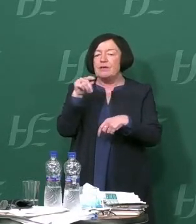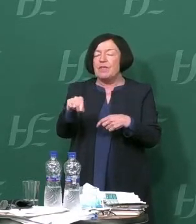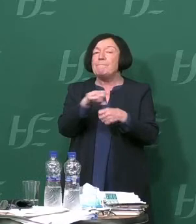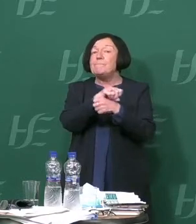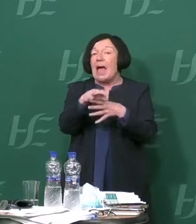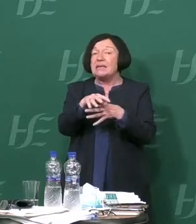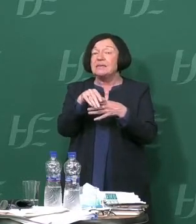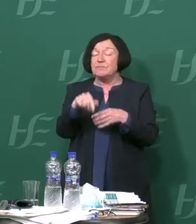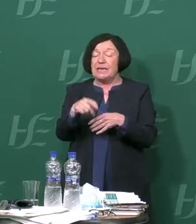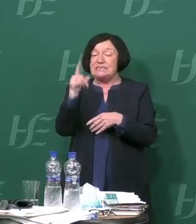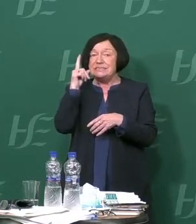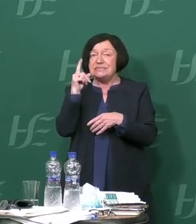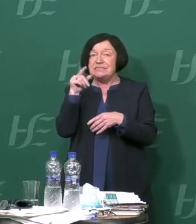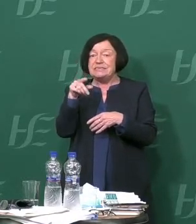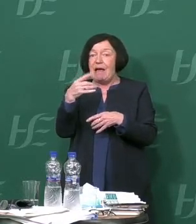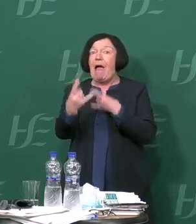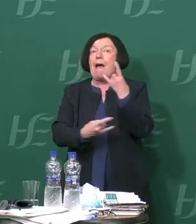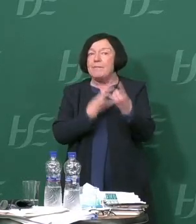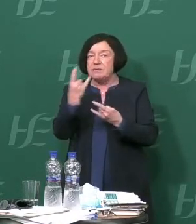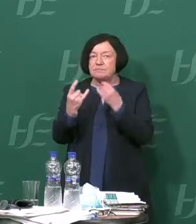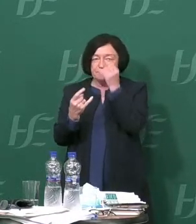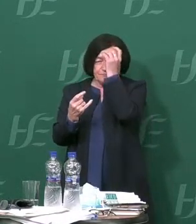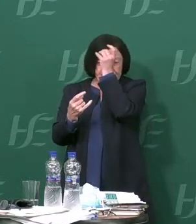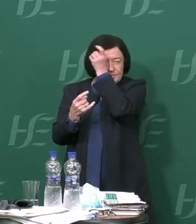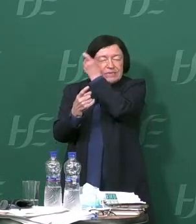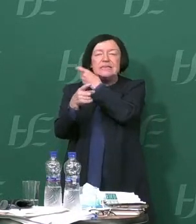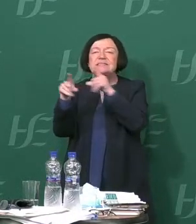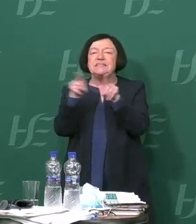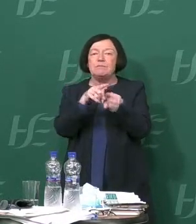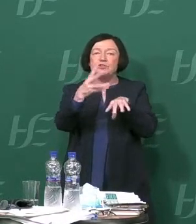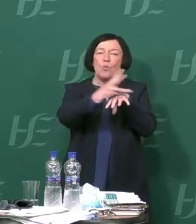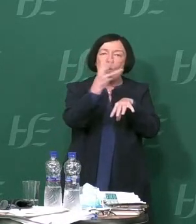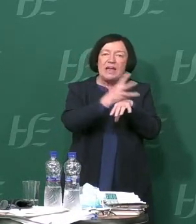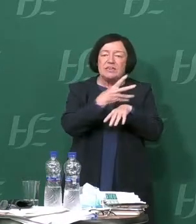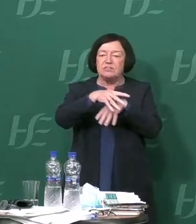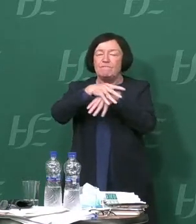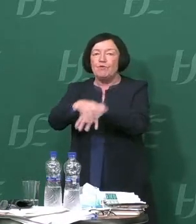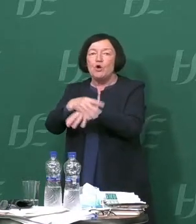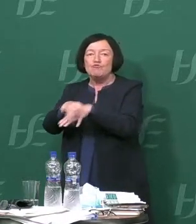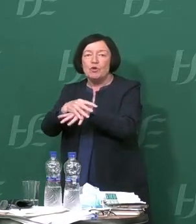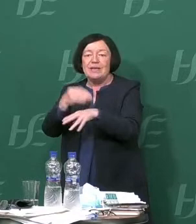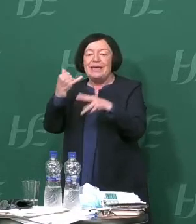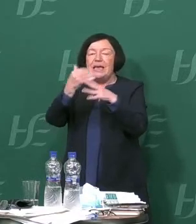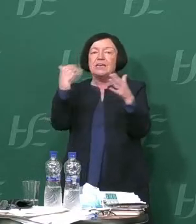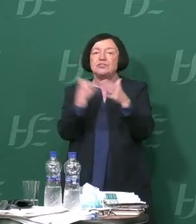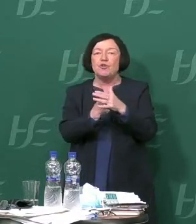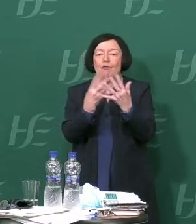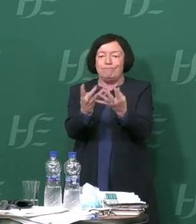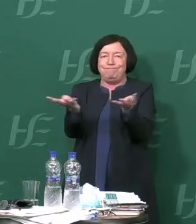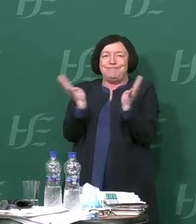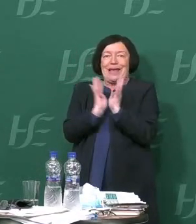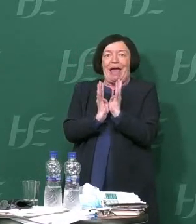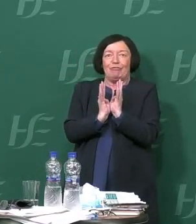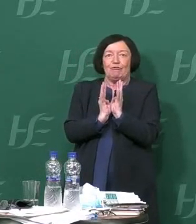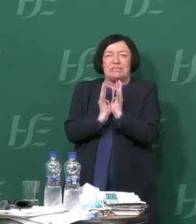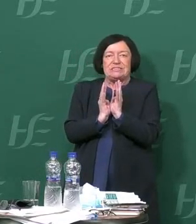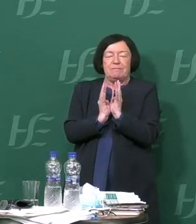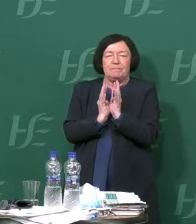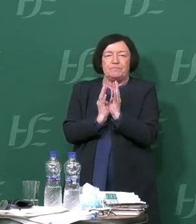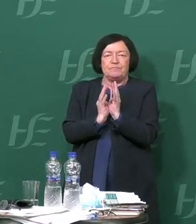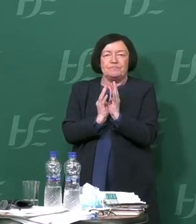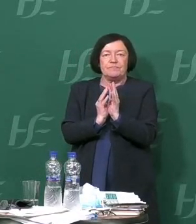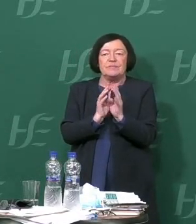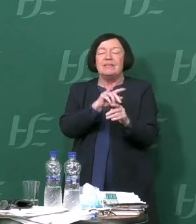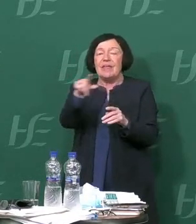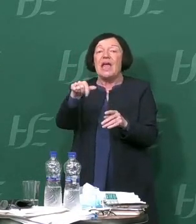pandemic when they did take place. So similar to weddings, funerals, and indoor gatherings. They